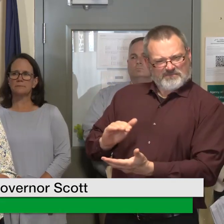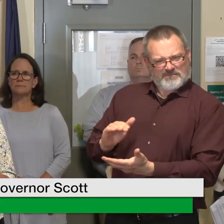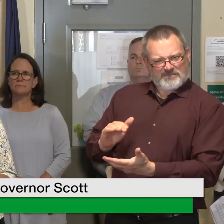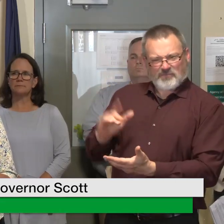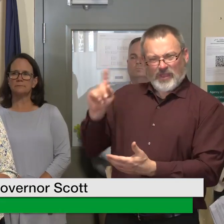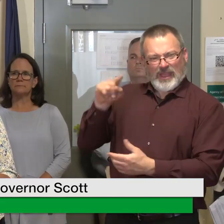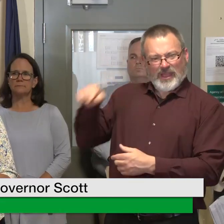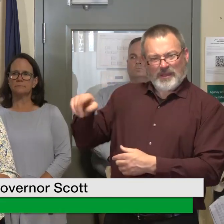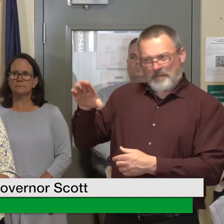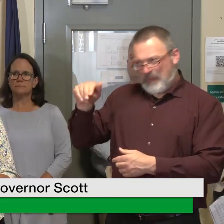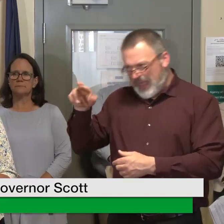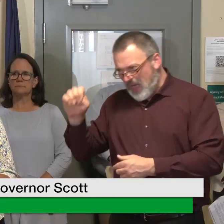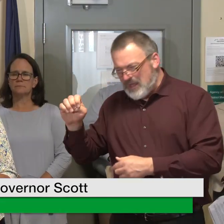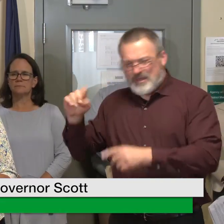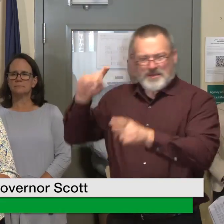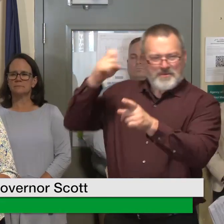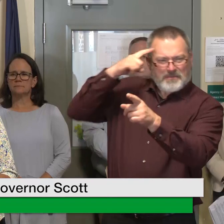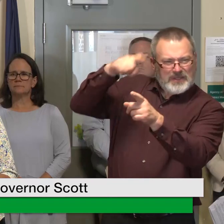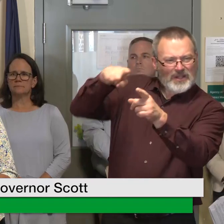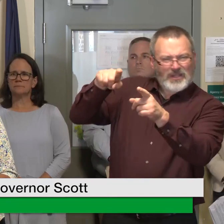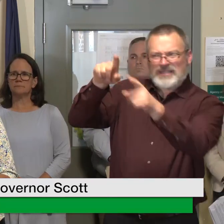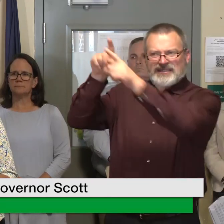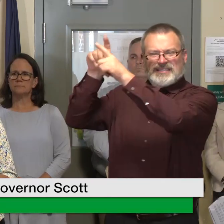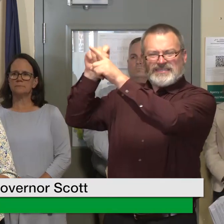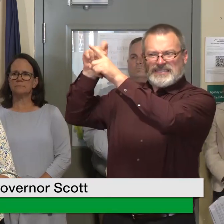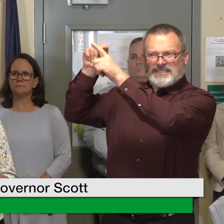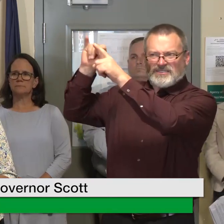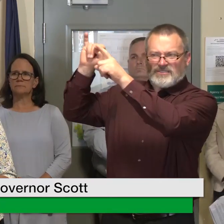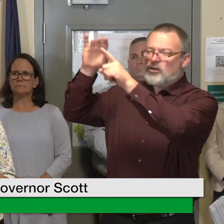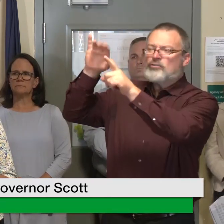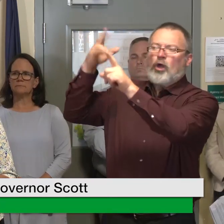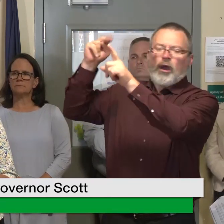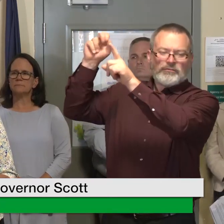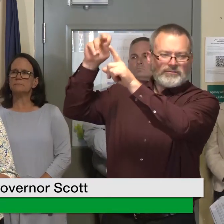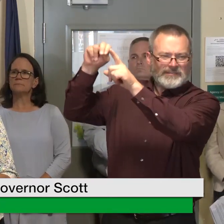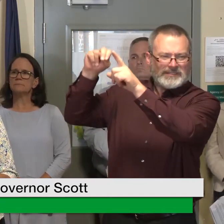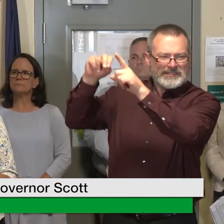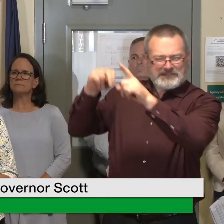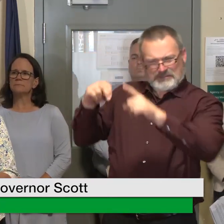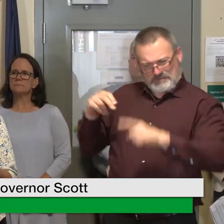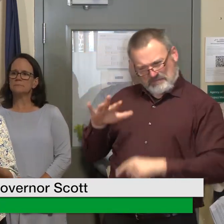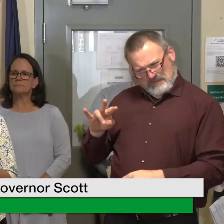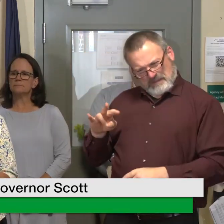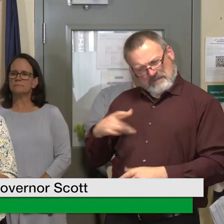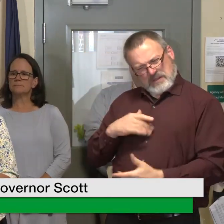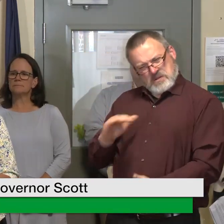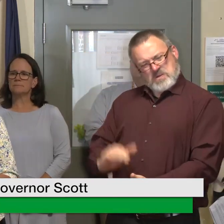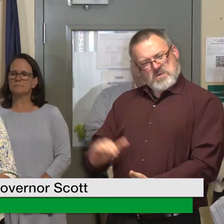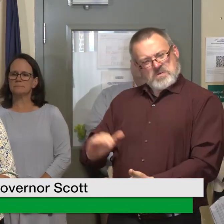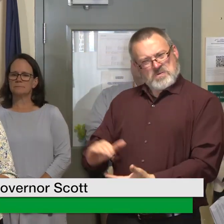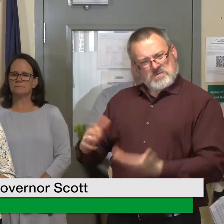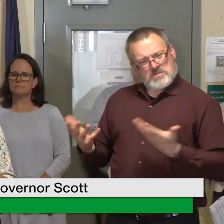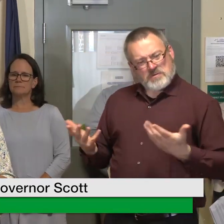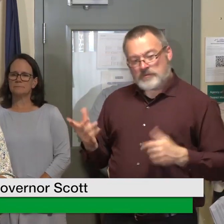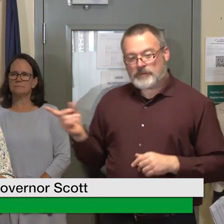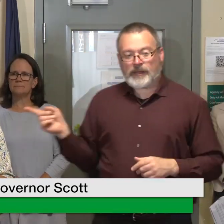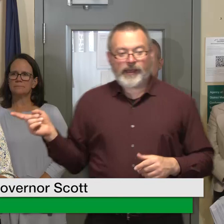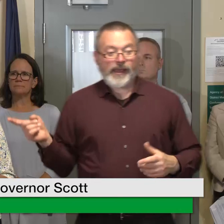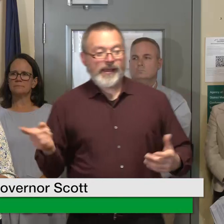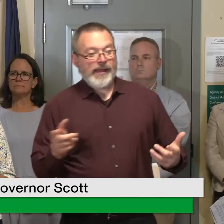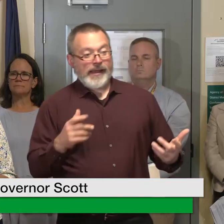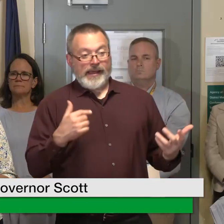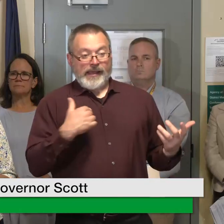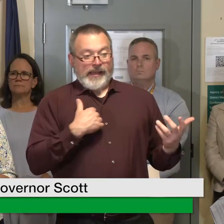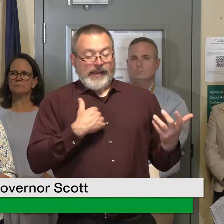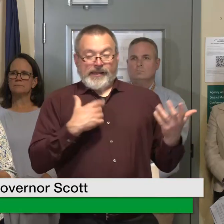other, you know, Johnson. Like, is that number high or low, would you say? Well, I can't compare it with other numbers. I know